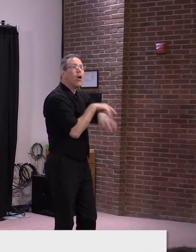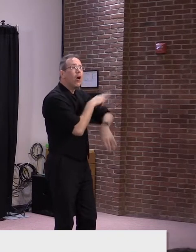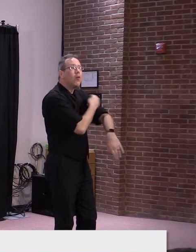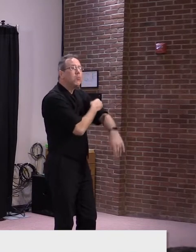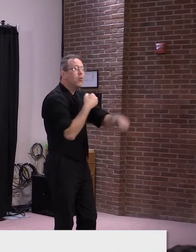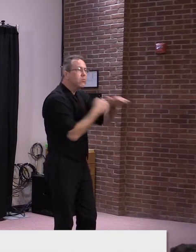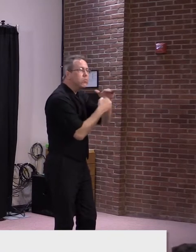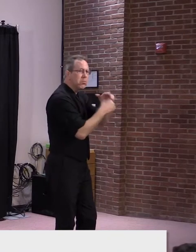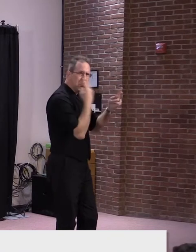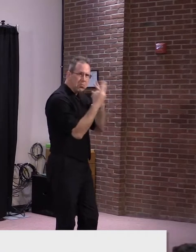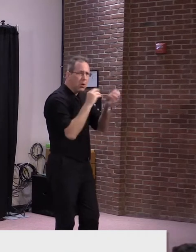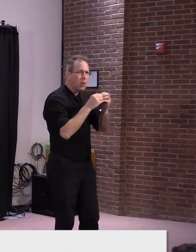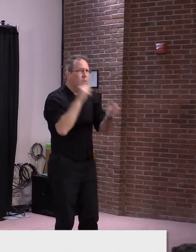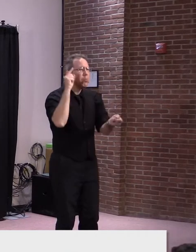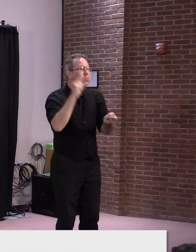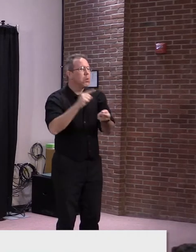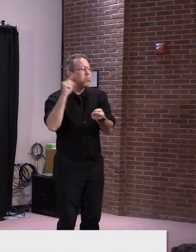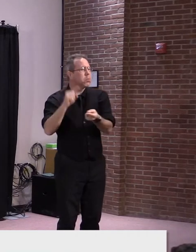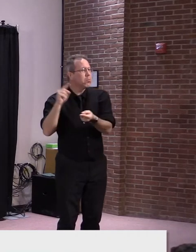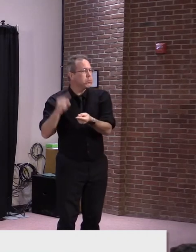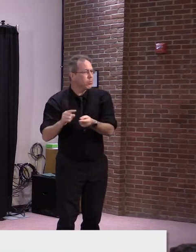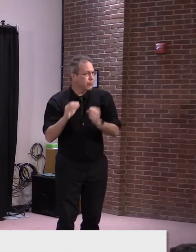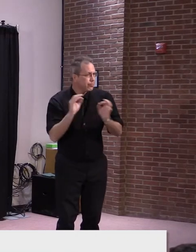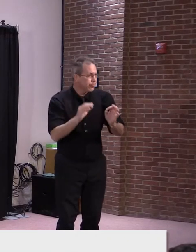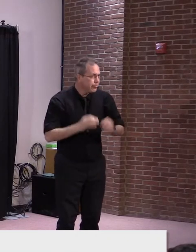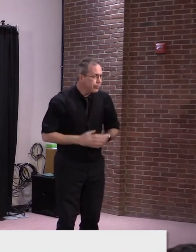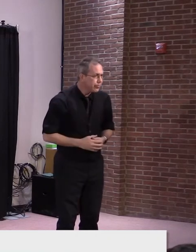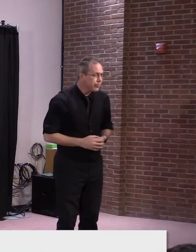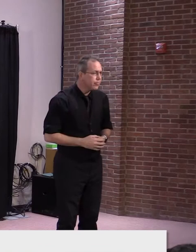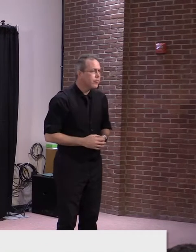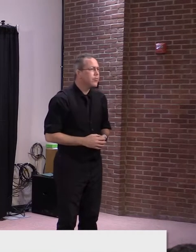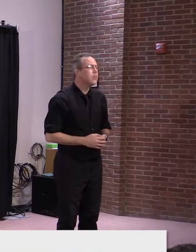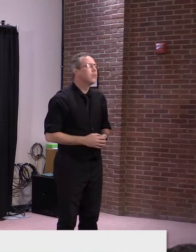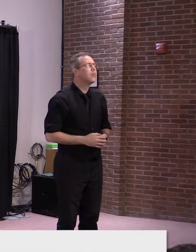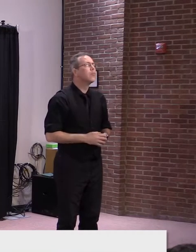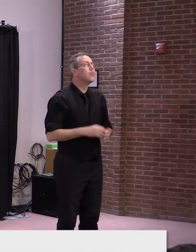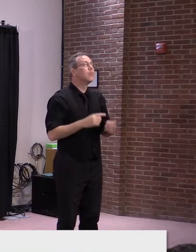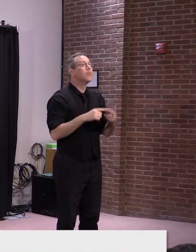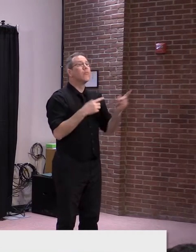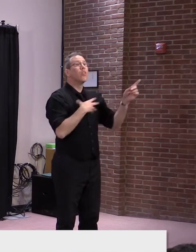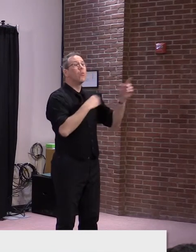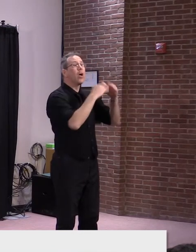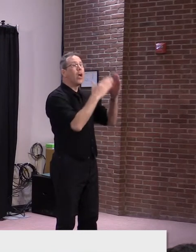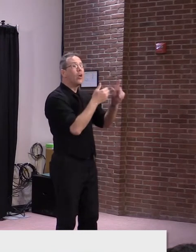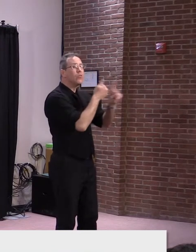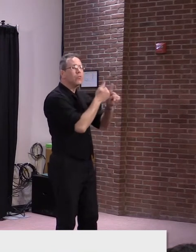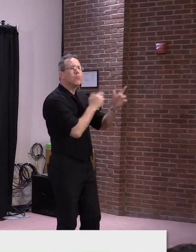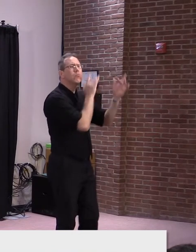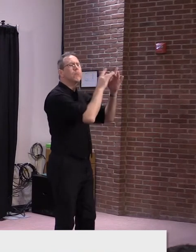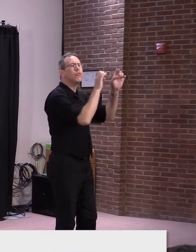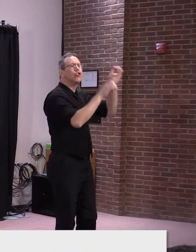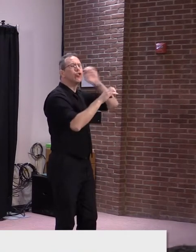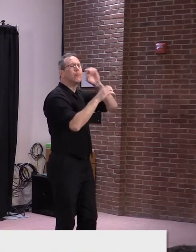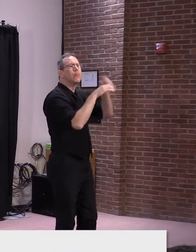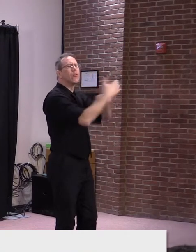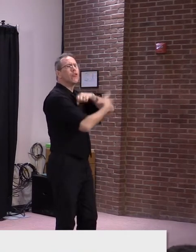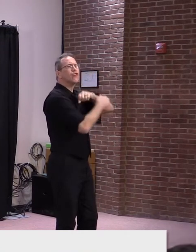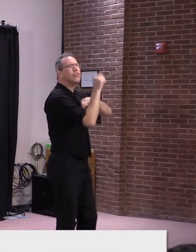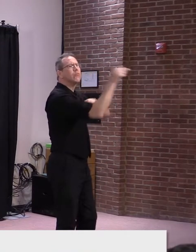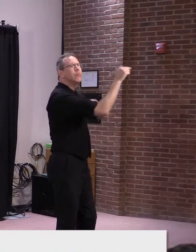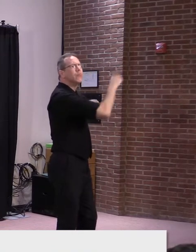They've been in contact with their counterparts in Europe, where some places are seeing an uptick, which is